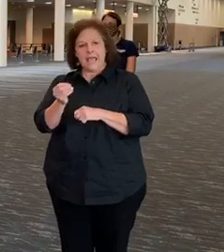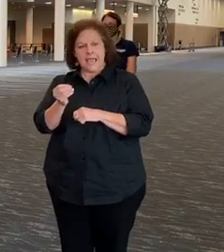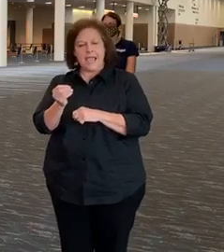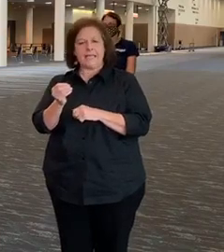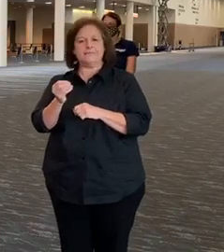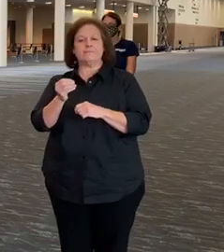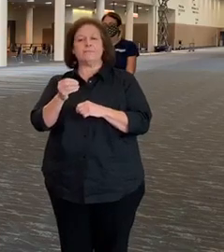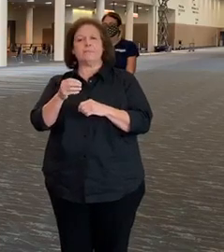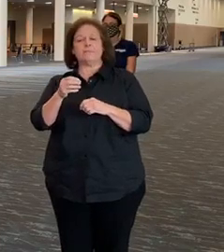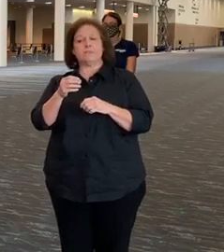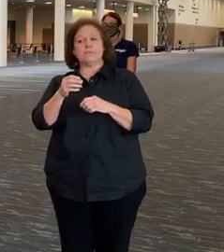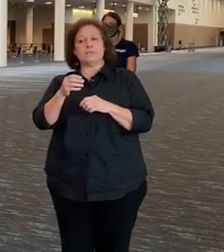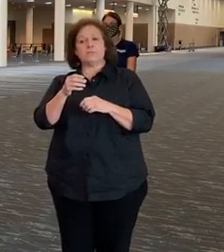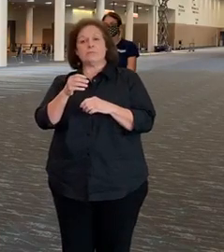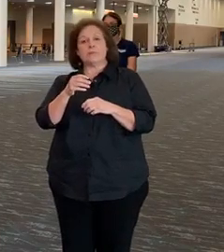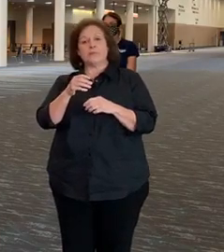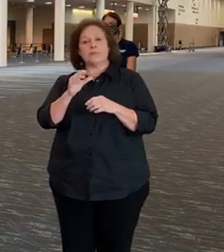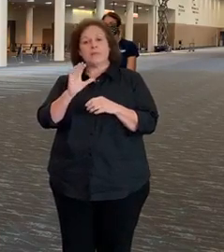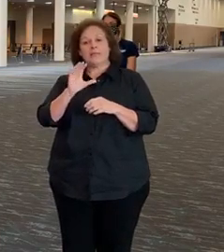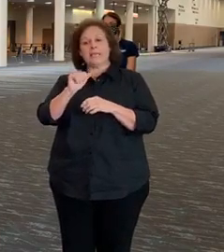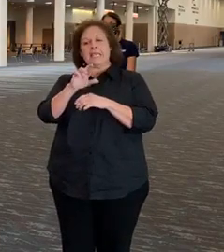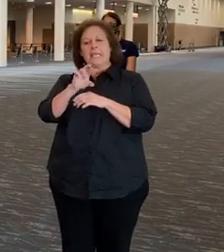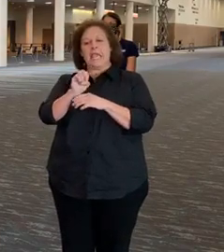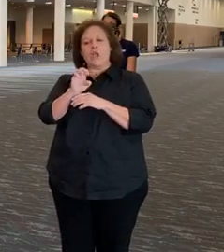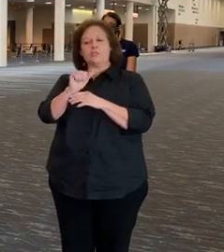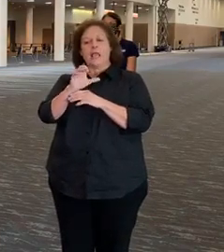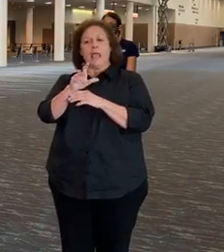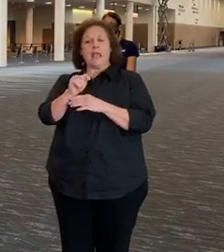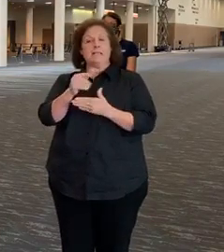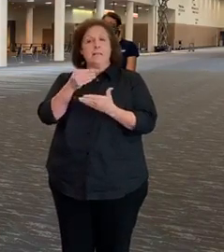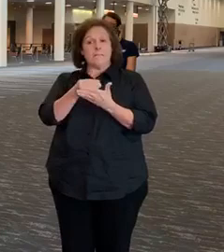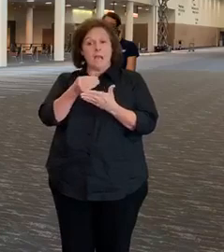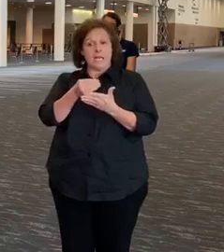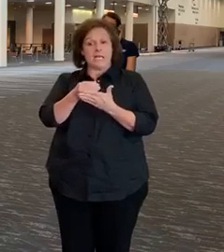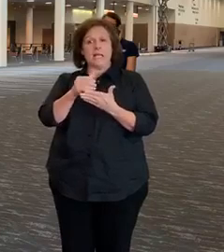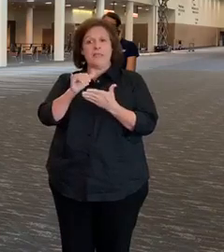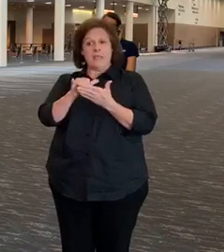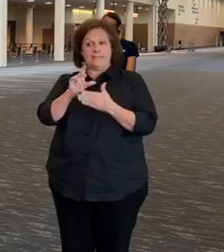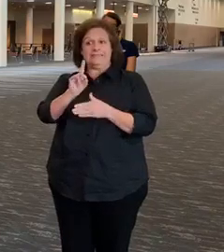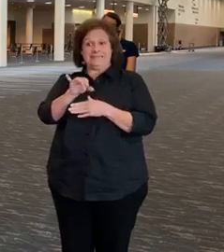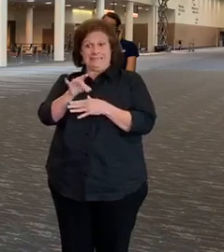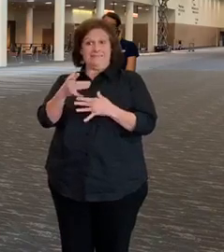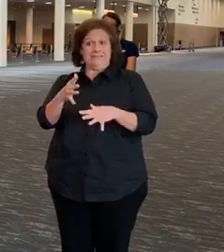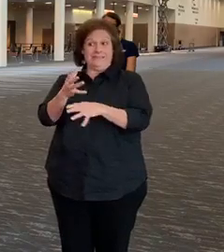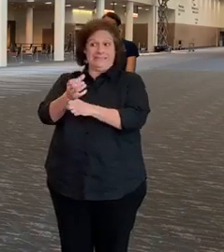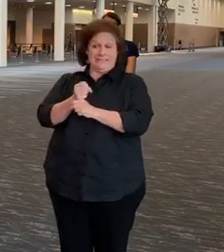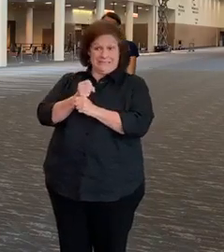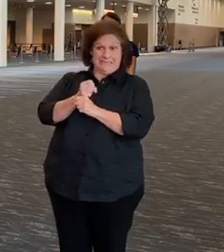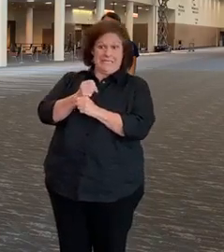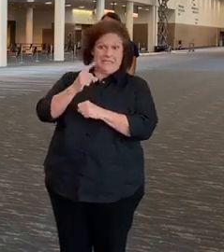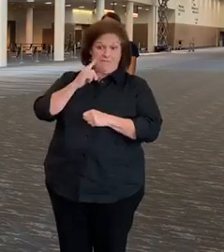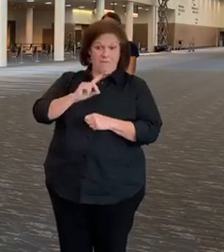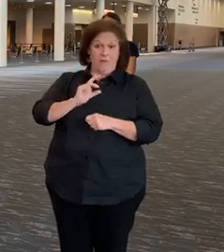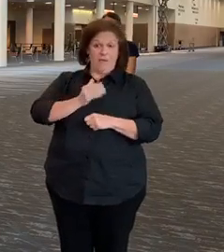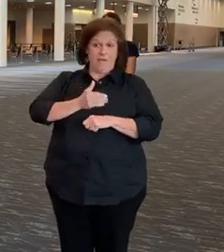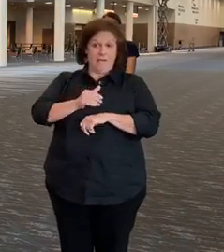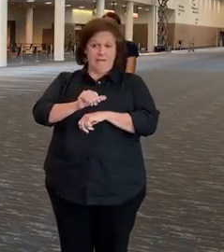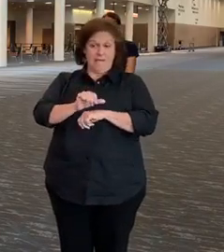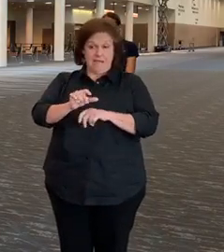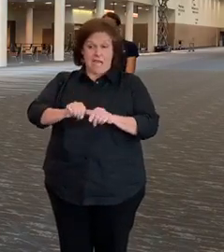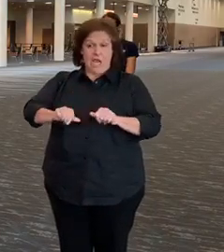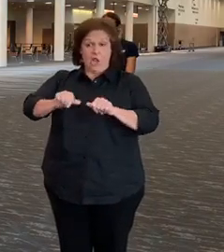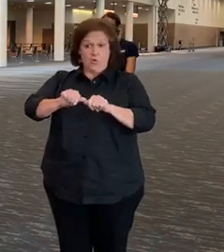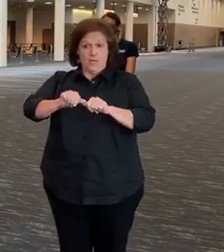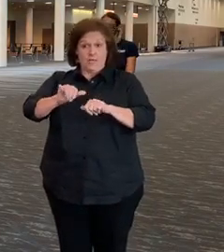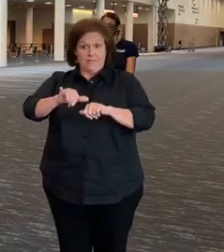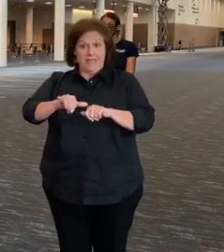and redirected CARES Act money that the state did receive, particularly for municipalities, that again has